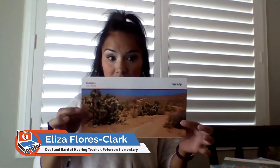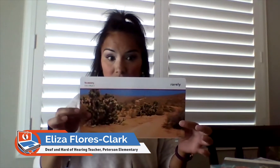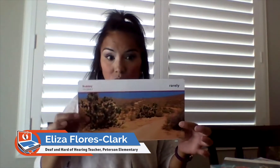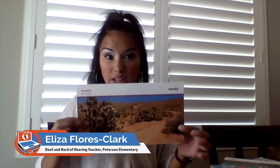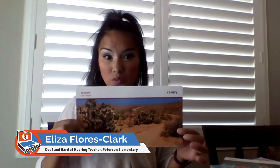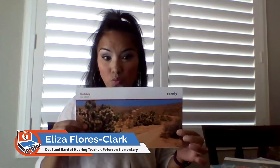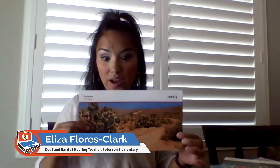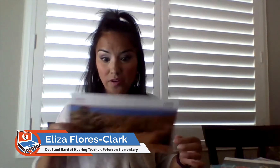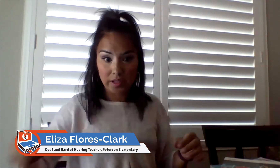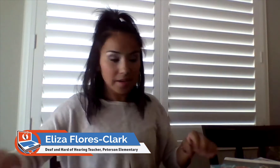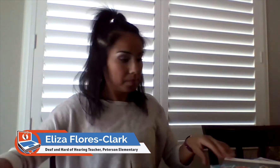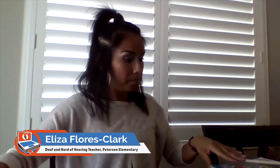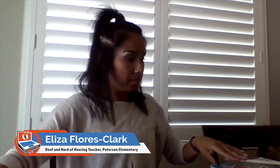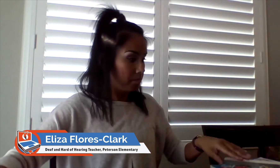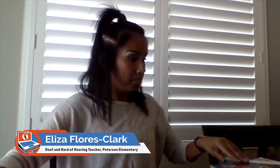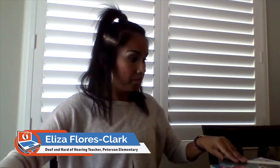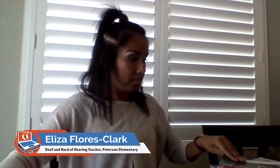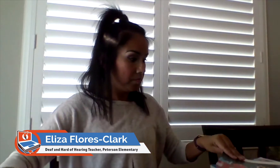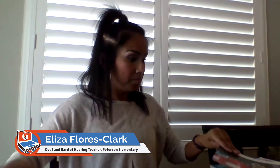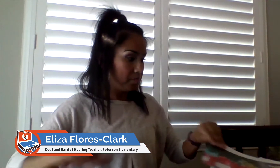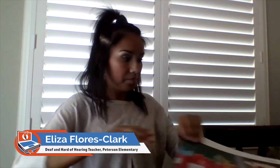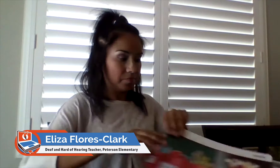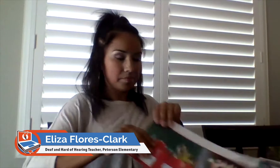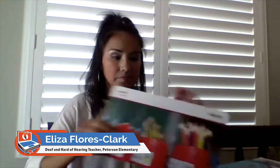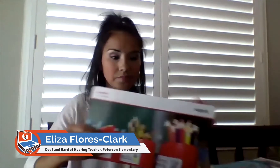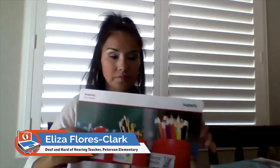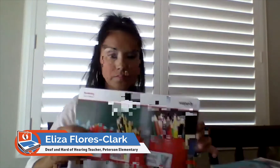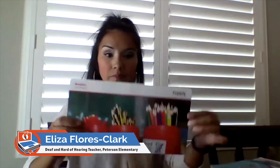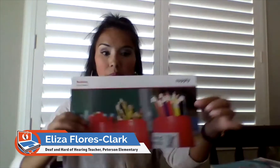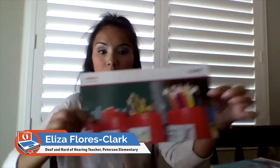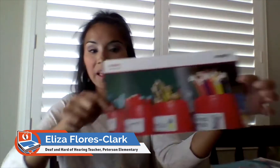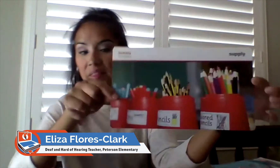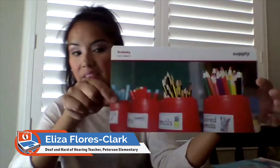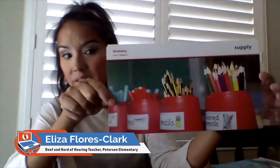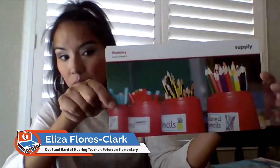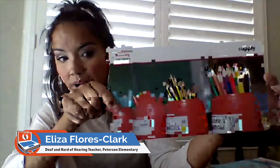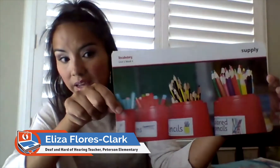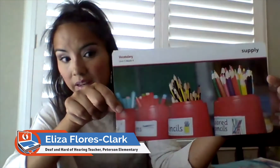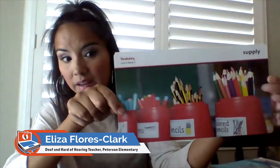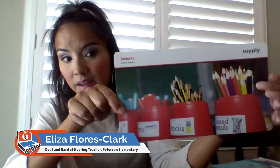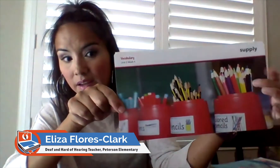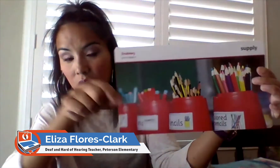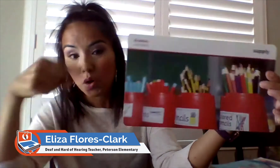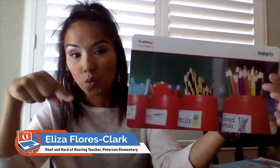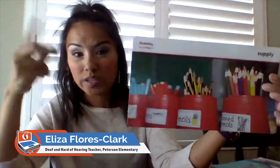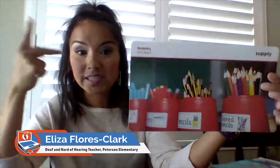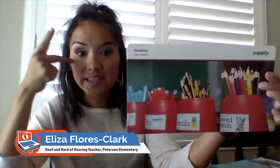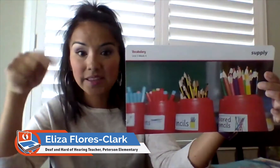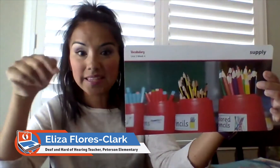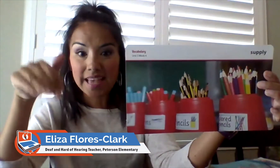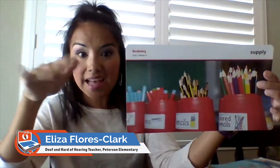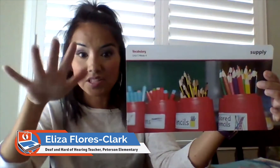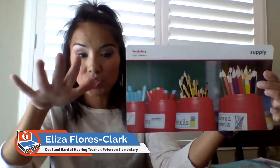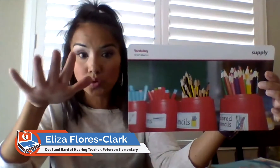So that's rarely. This one. We see these at